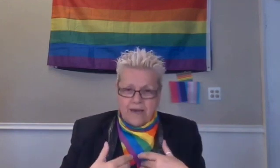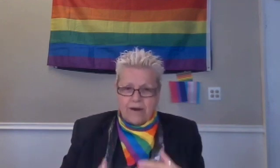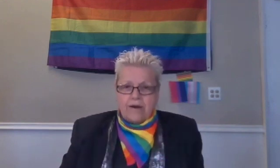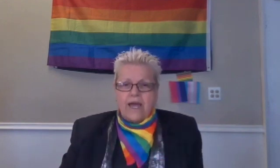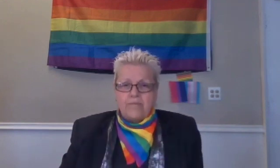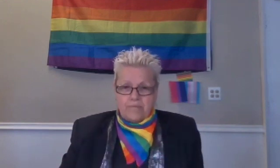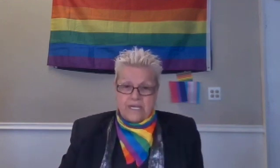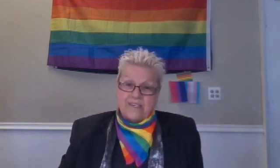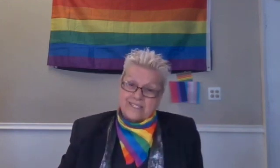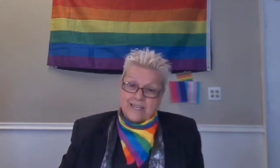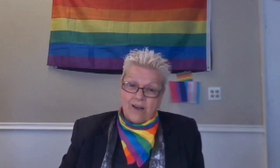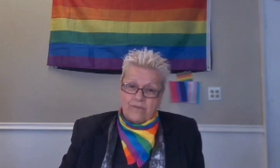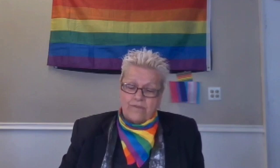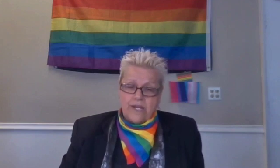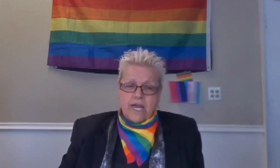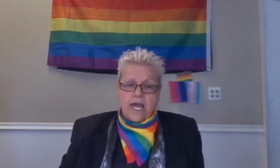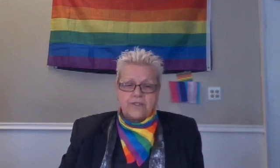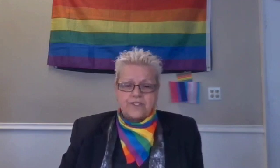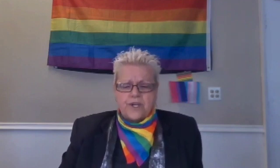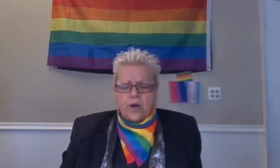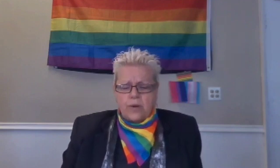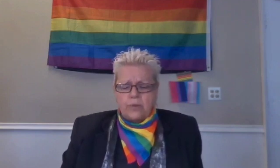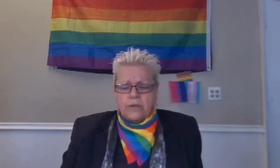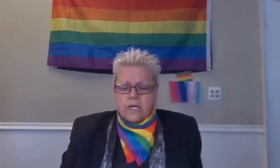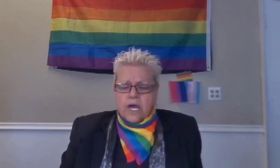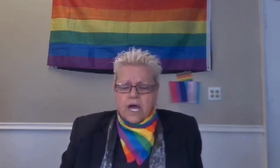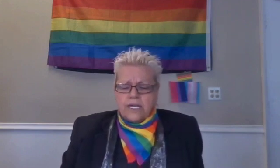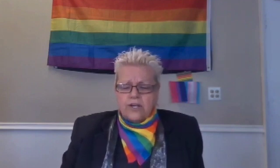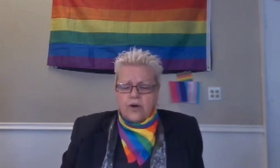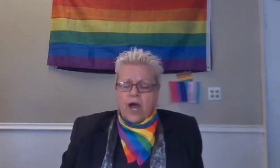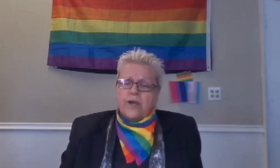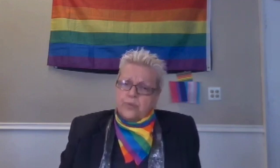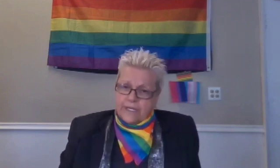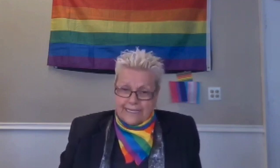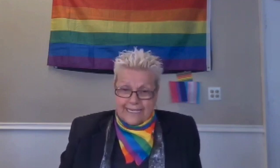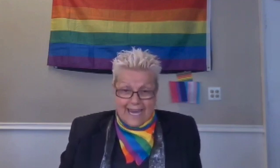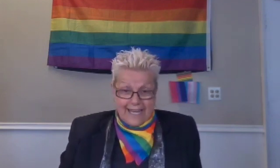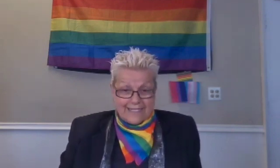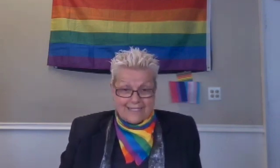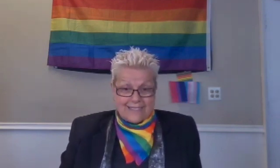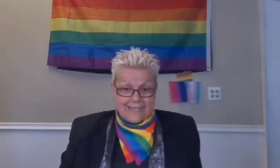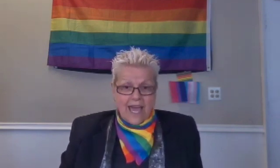be here and be yourself. And so, you know, I